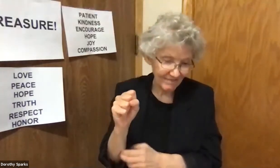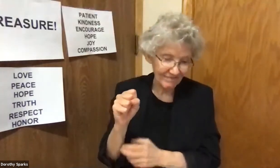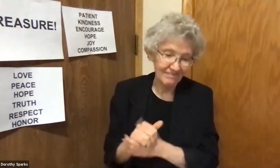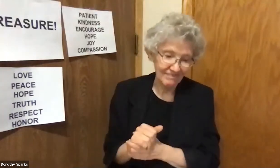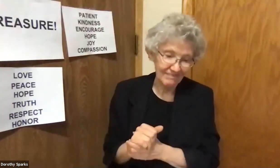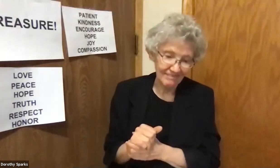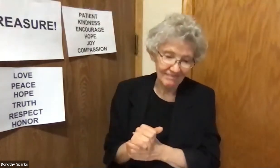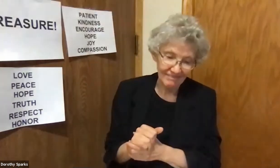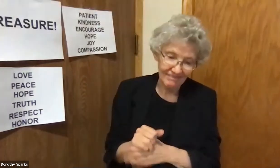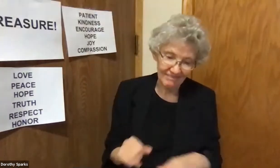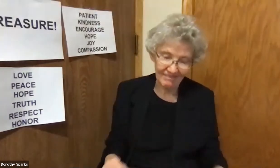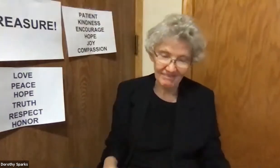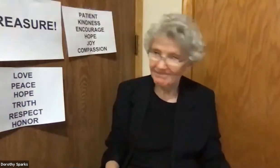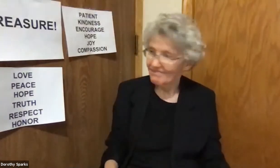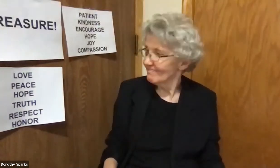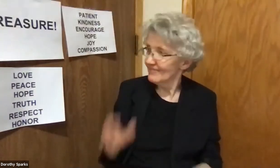So